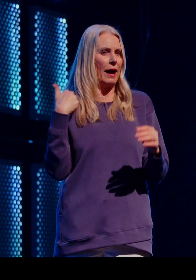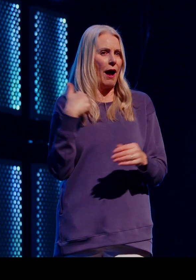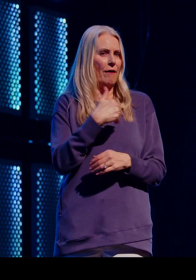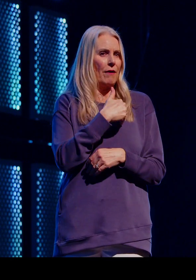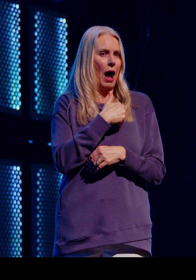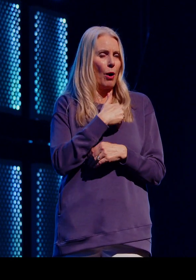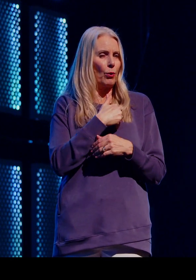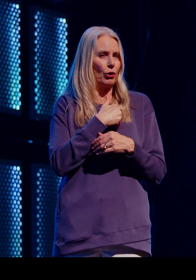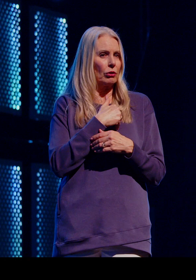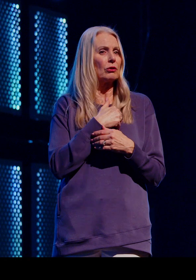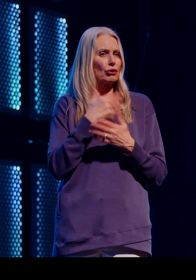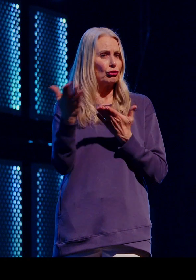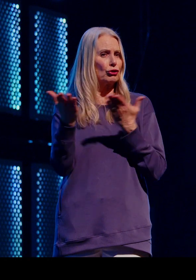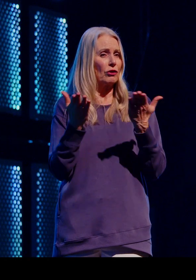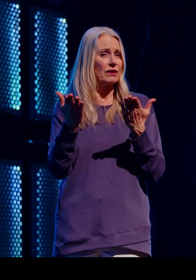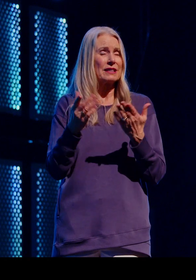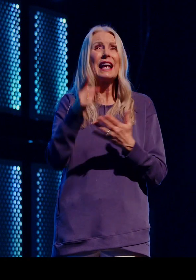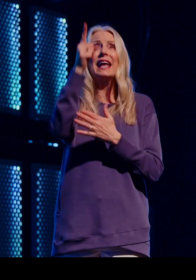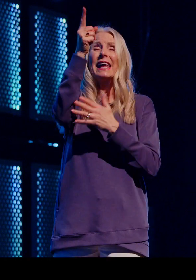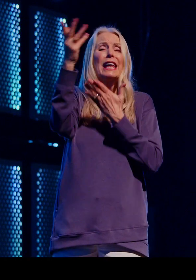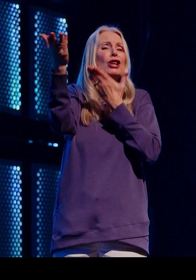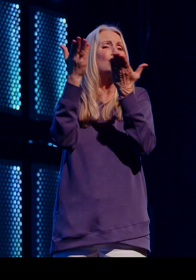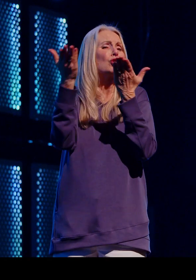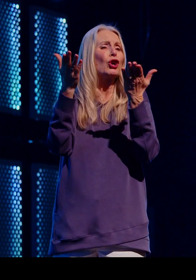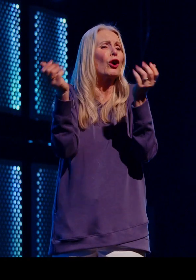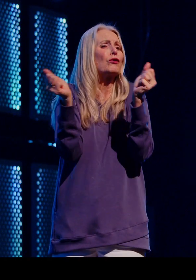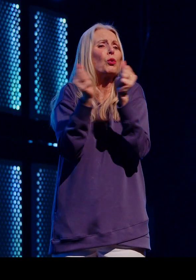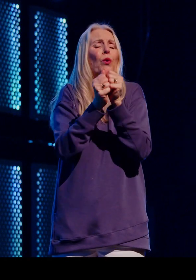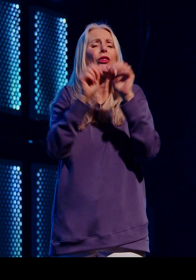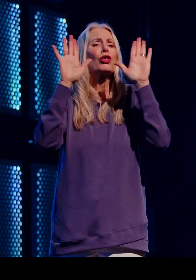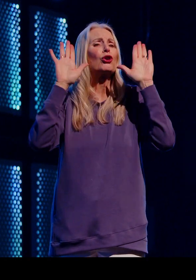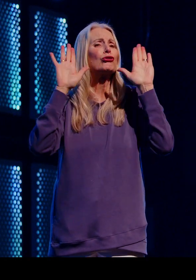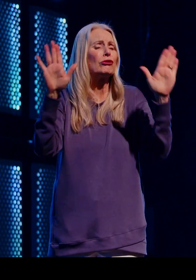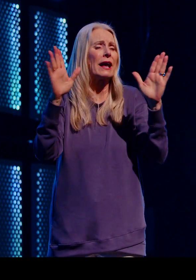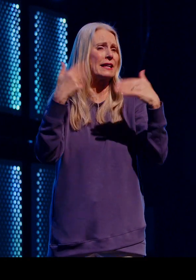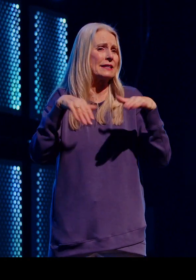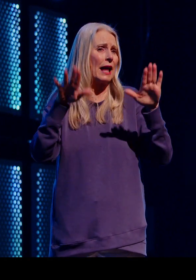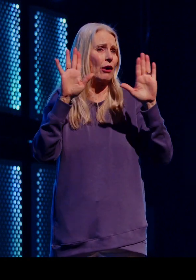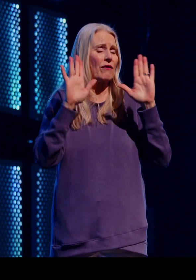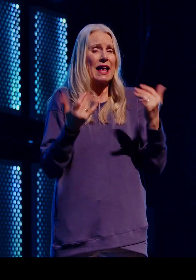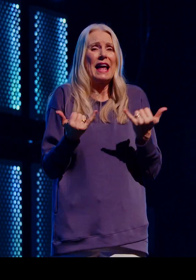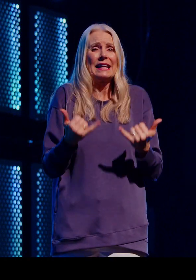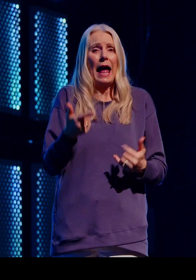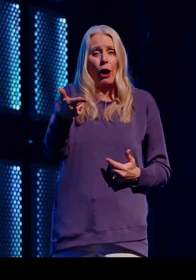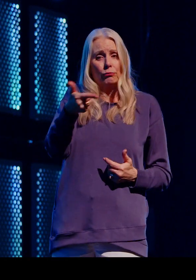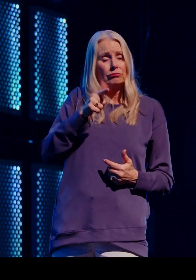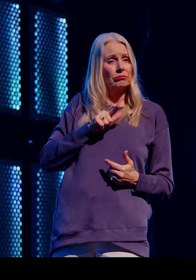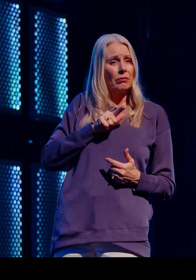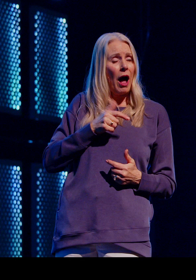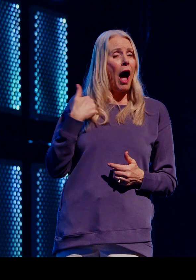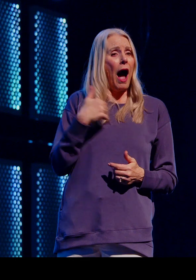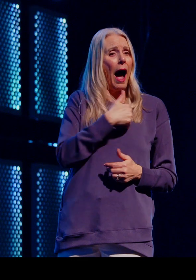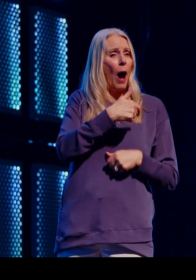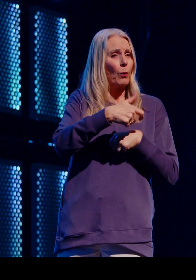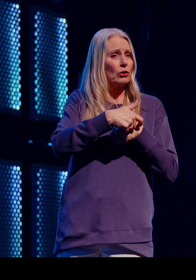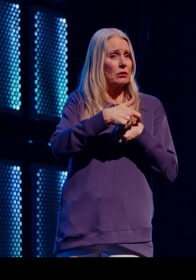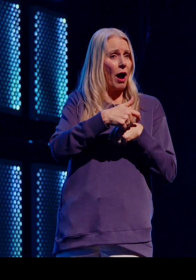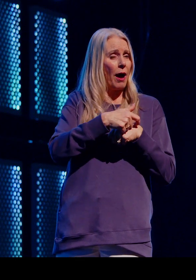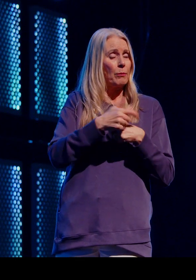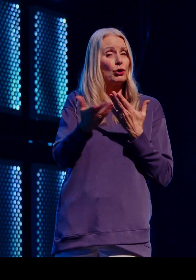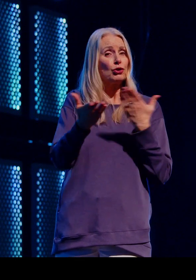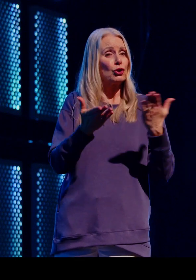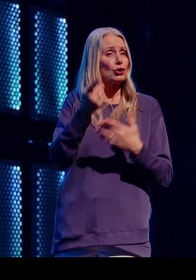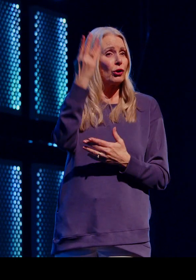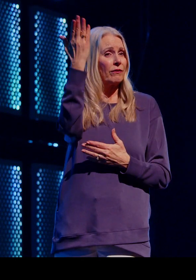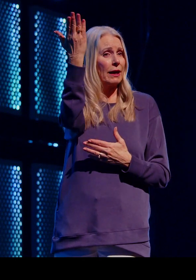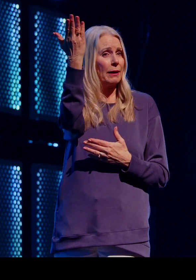him with sacrifice. He served us with the greatest sacrifice. And now it's our time to serve him with any and every sacrifice we can make. Why? Because he's